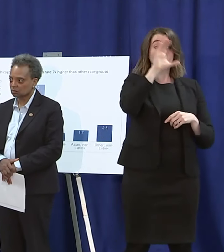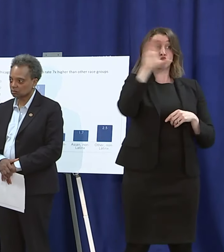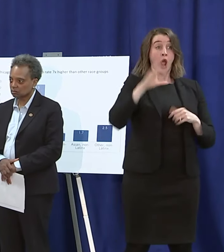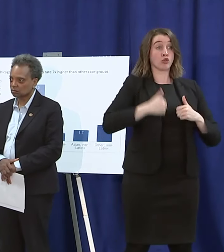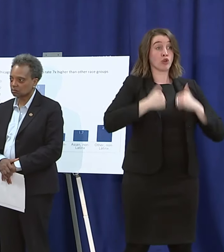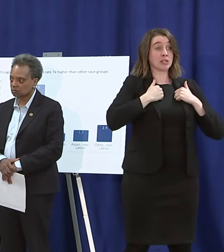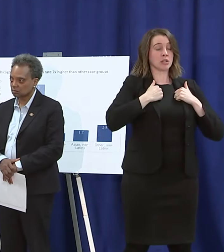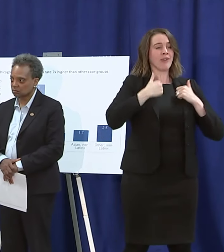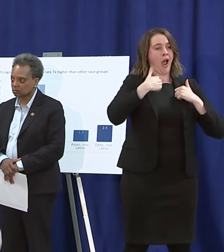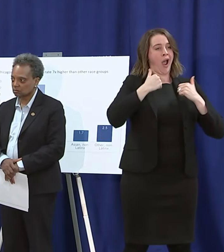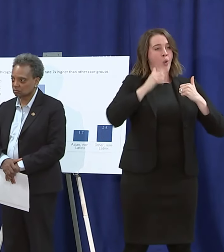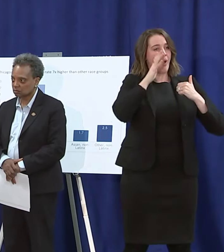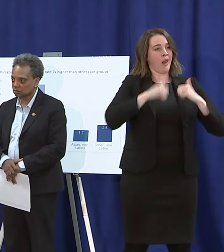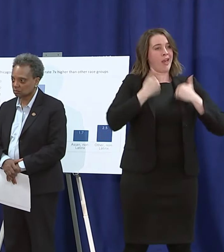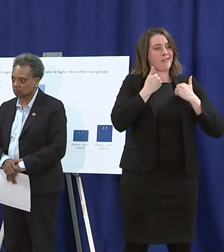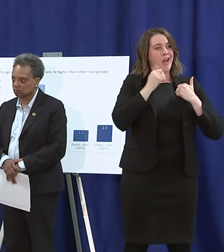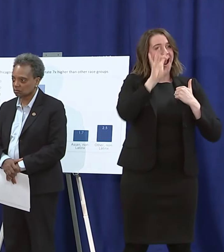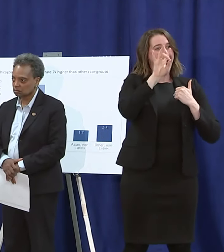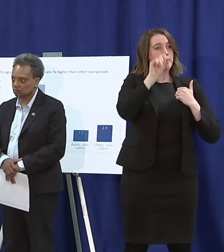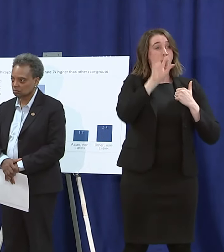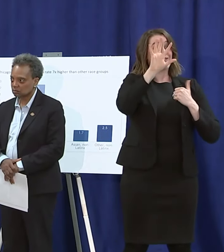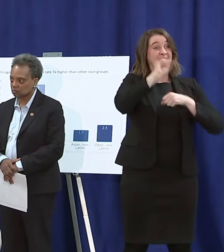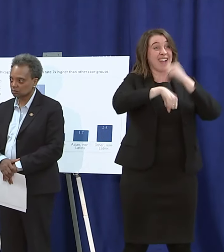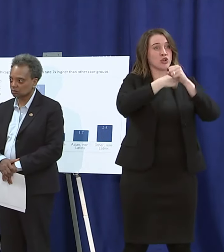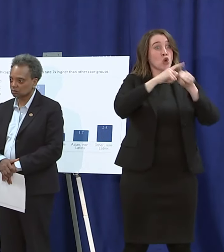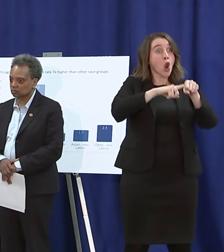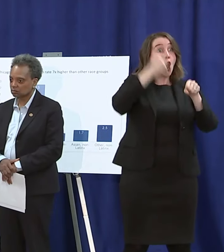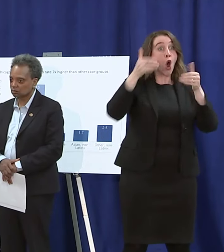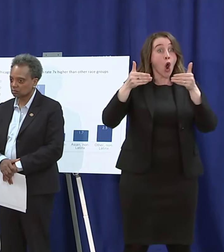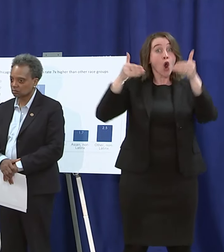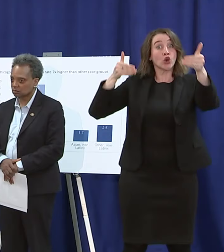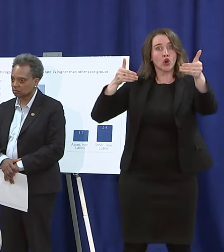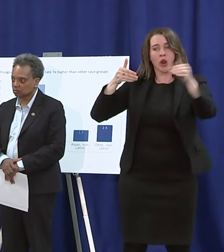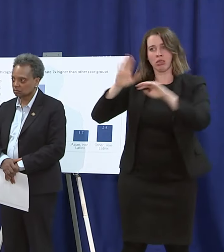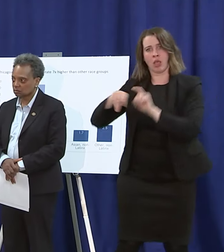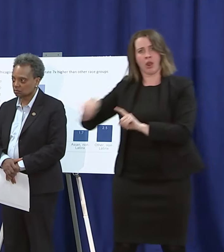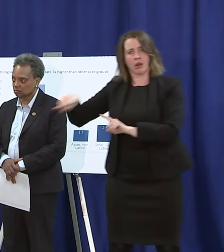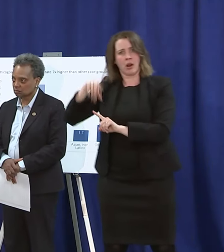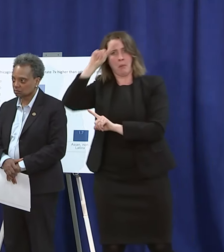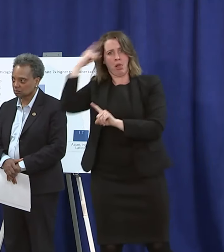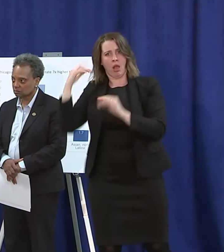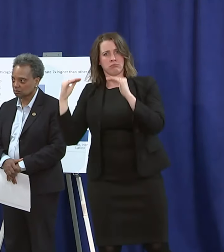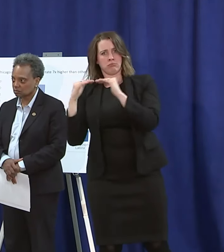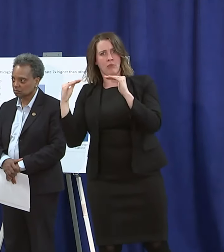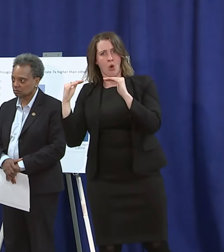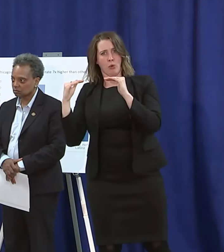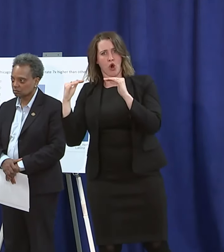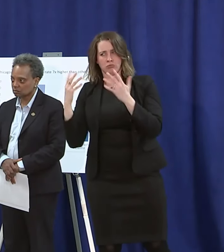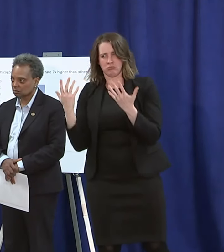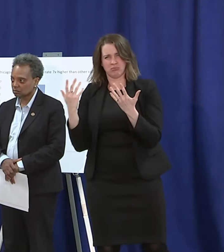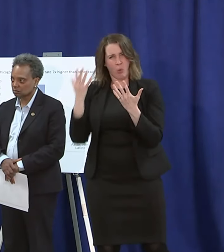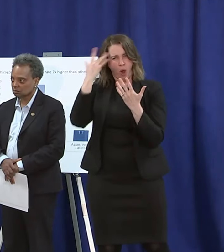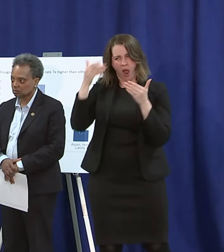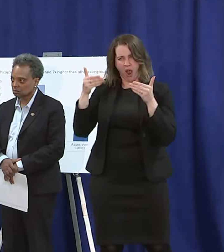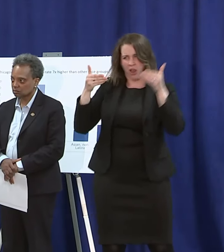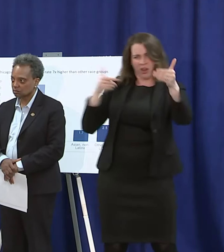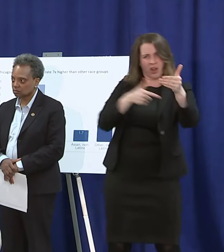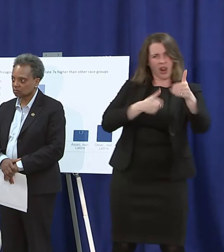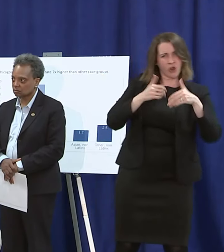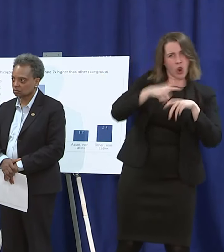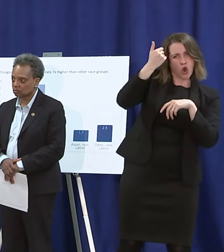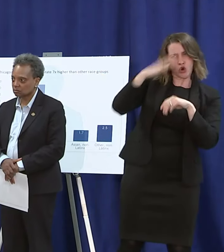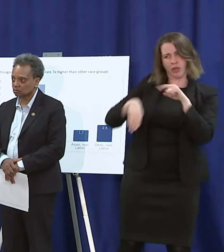years longer than a black Chicagoan before COVID. What drives that gap? The